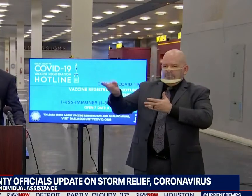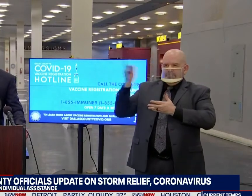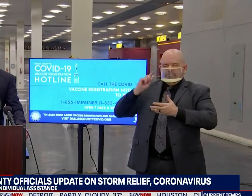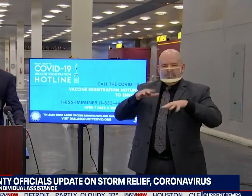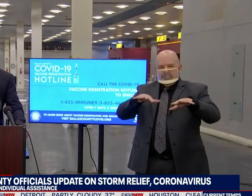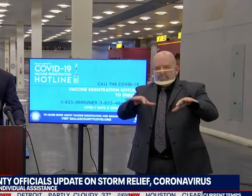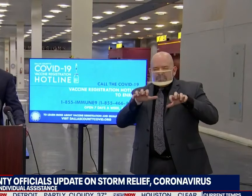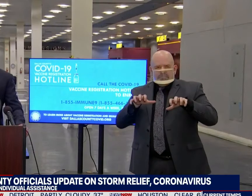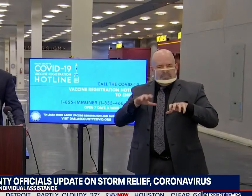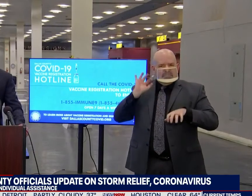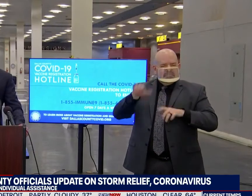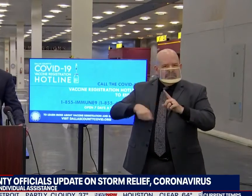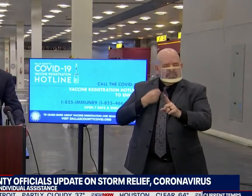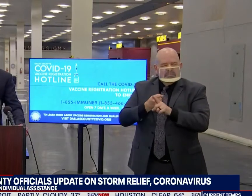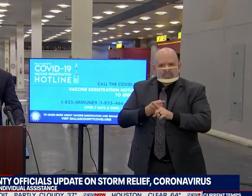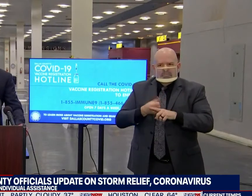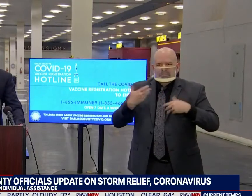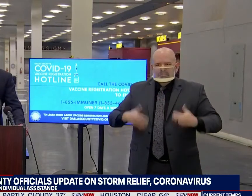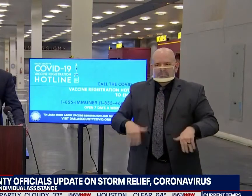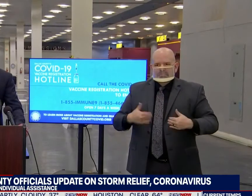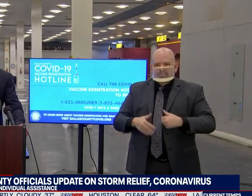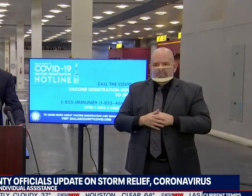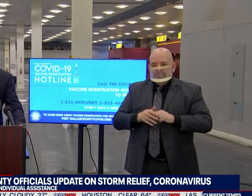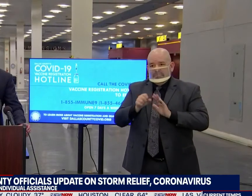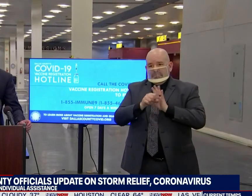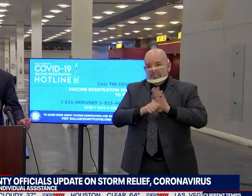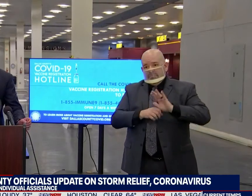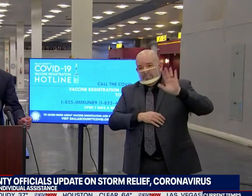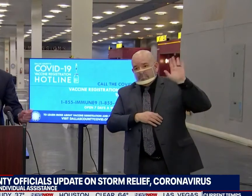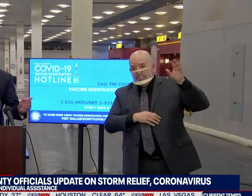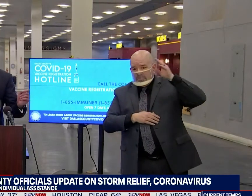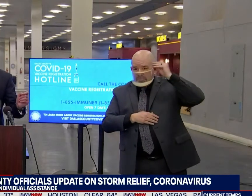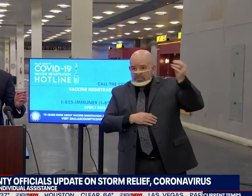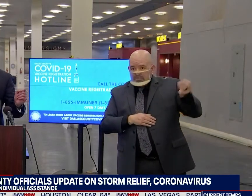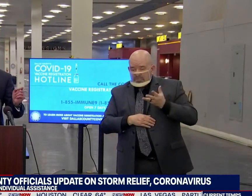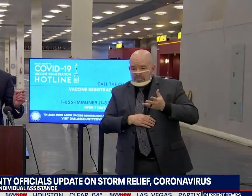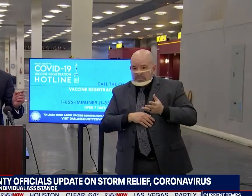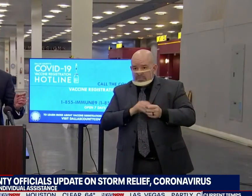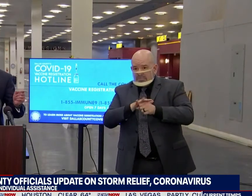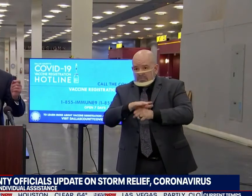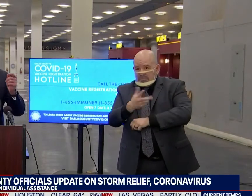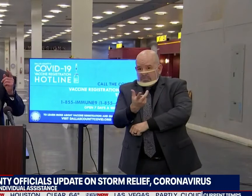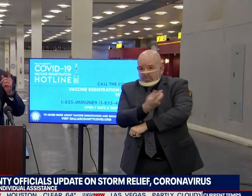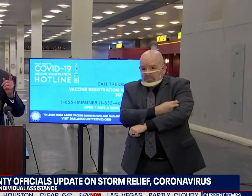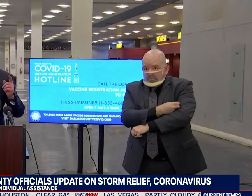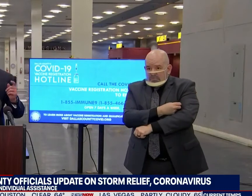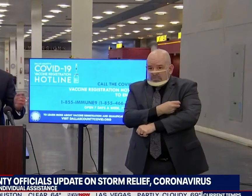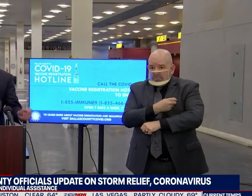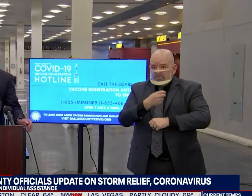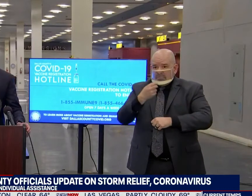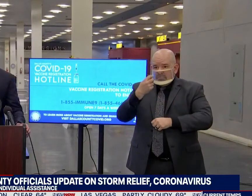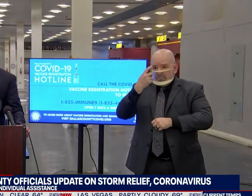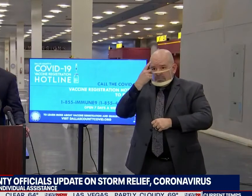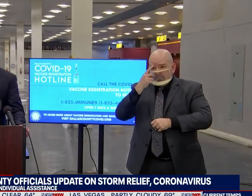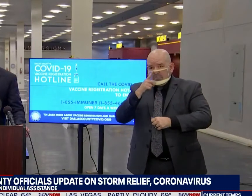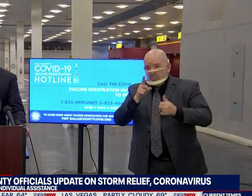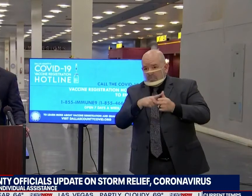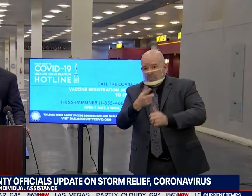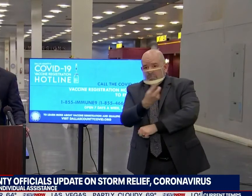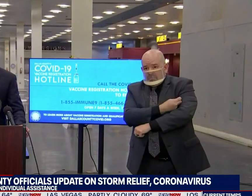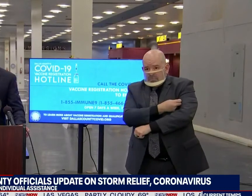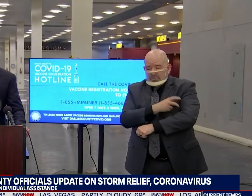state has confirmed that we will have sufficient supply of the vaccine to ensure all those who received a first dose